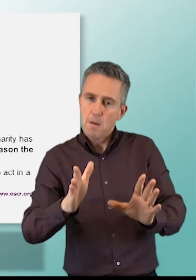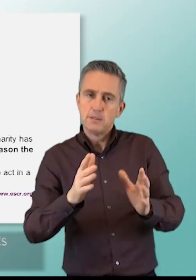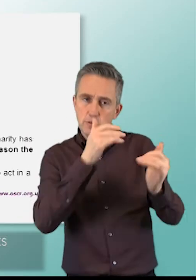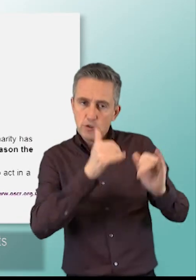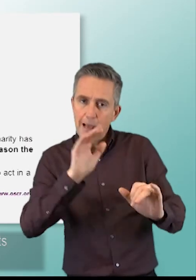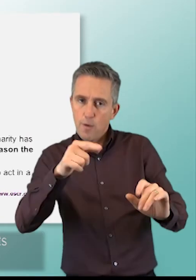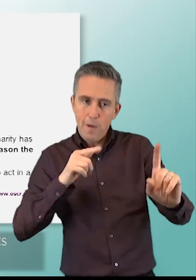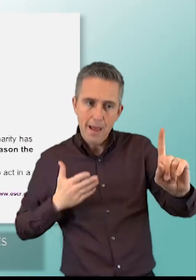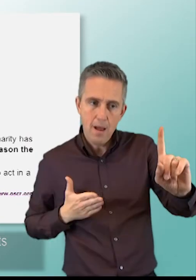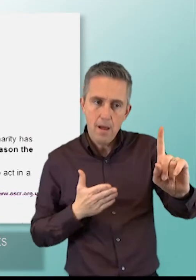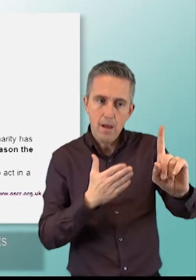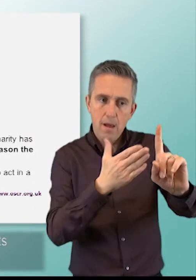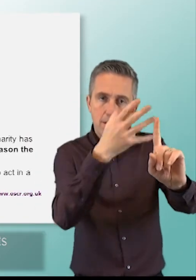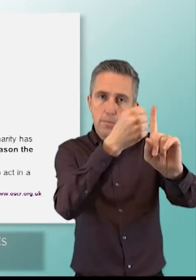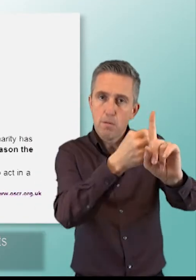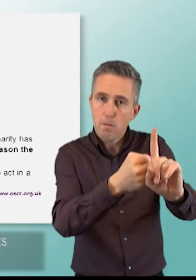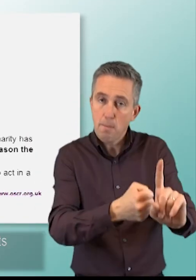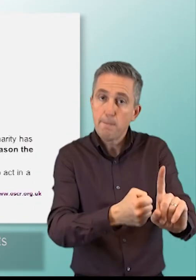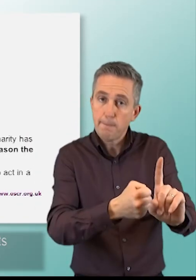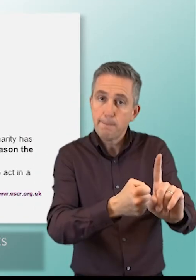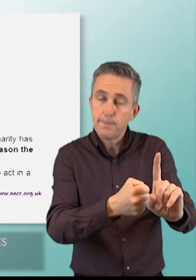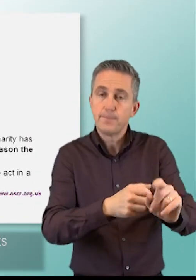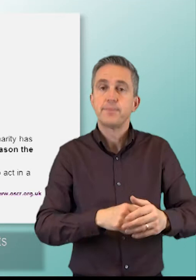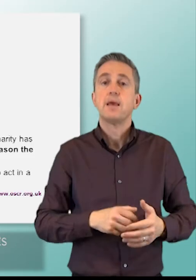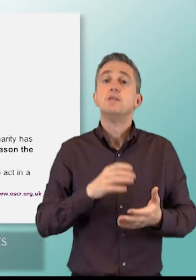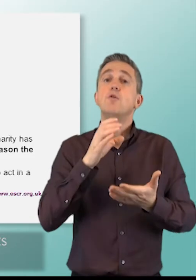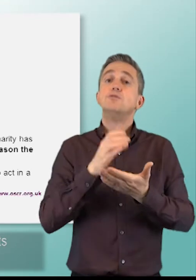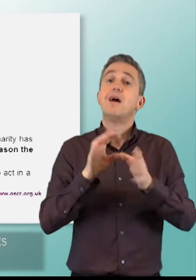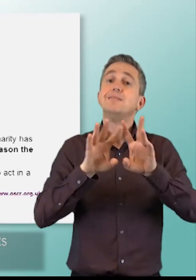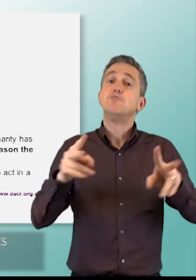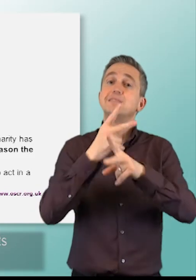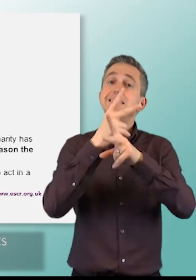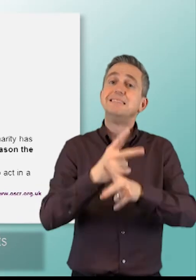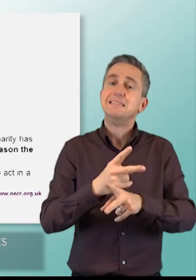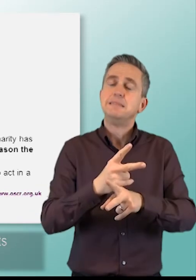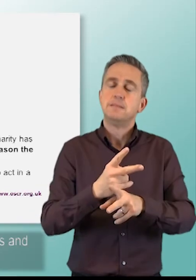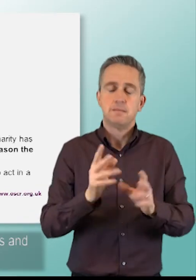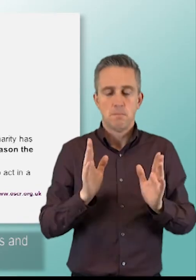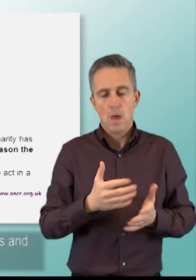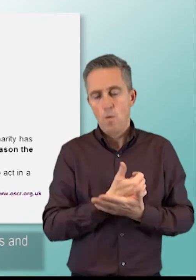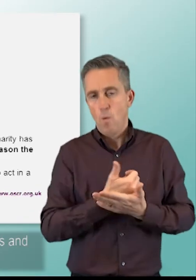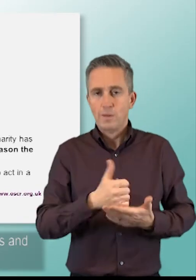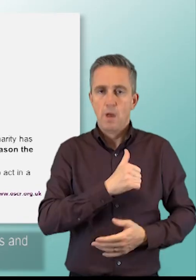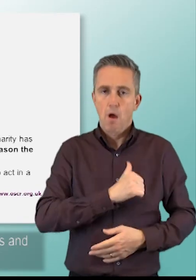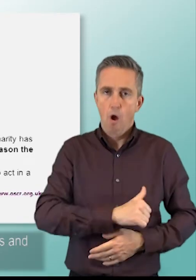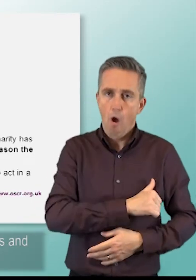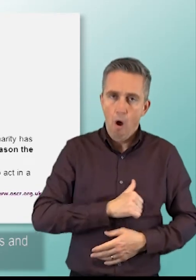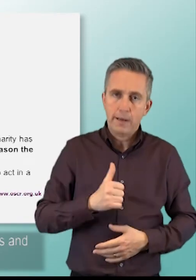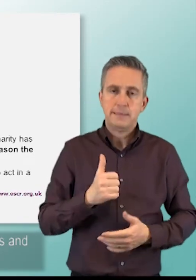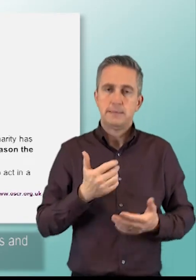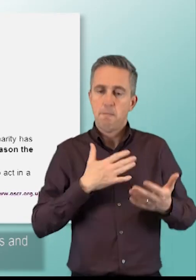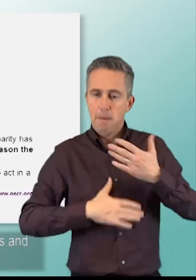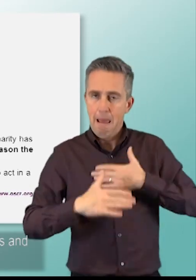okay? In ensuring that the charity is acting in line with its purposes, charity trustees have to act honestly and reasonably